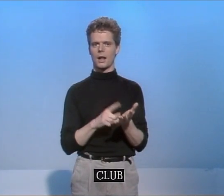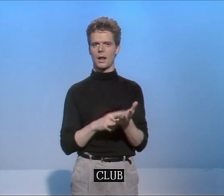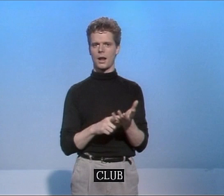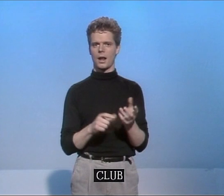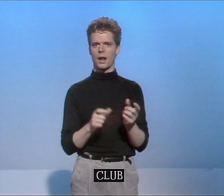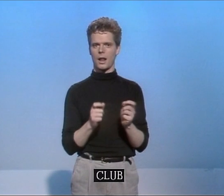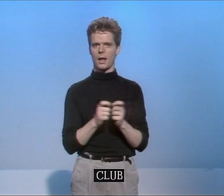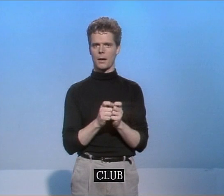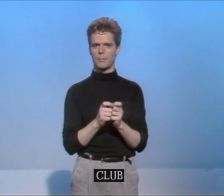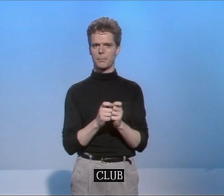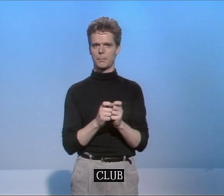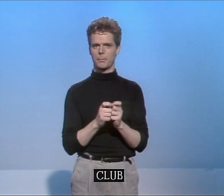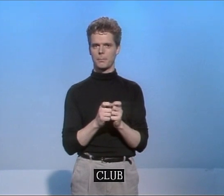Club,